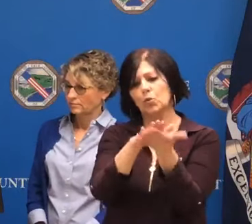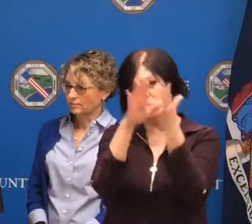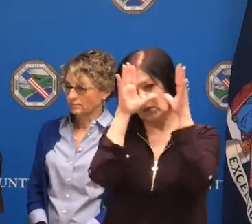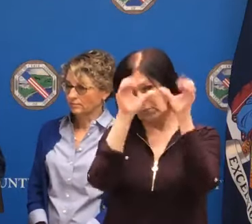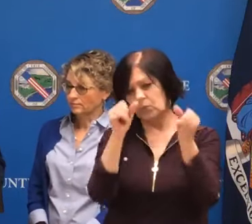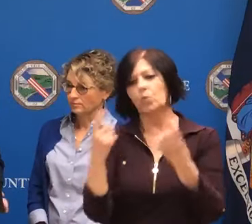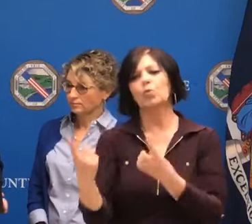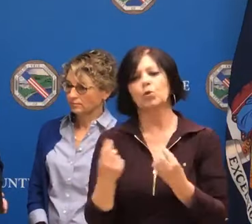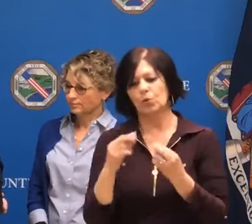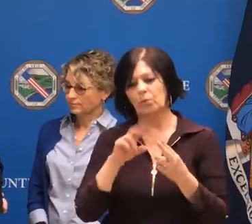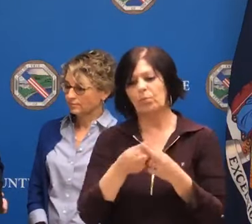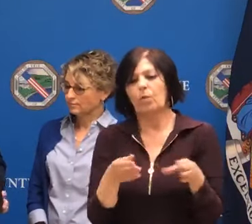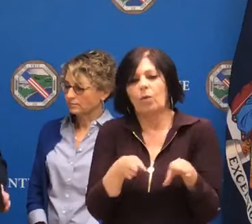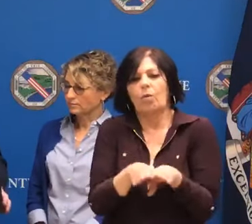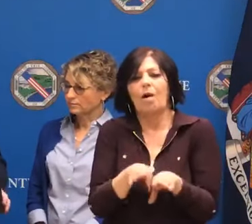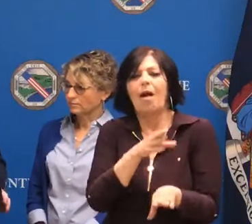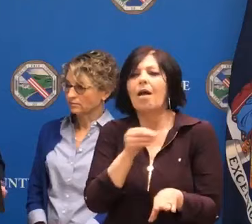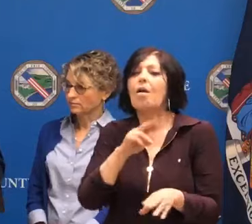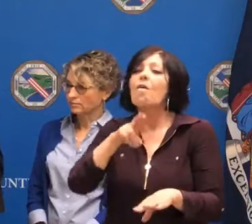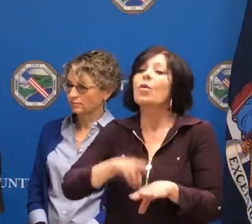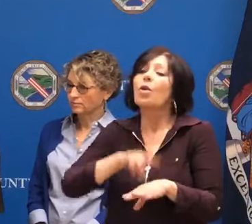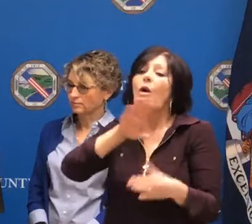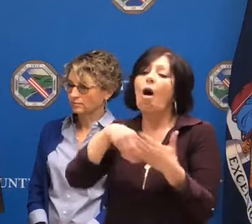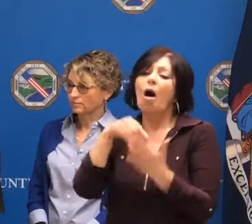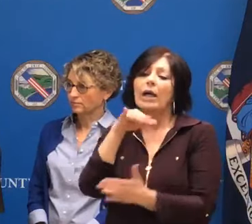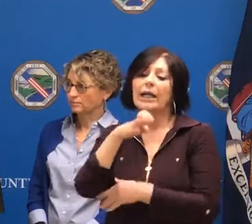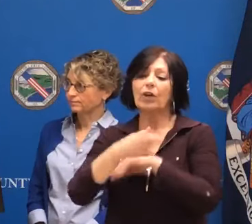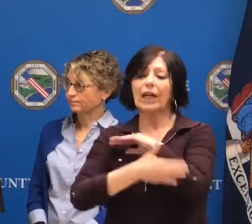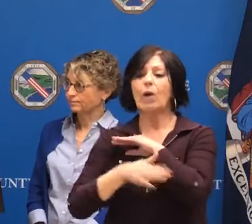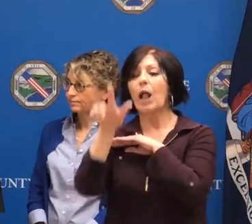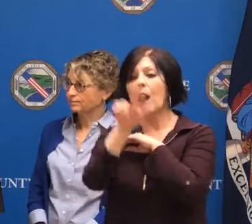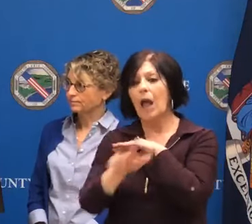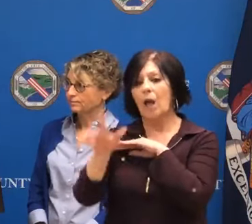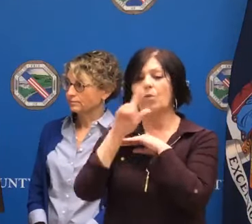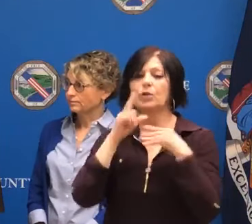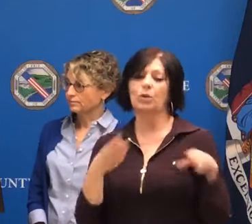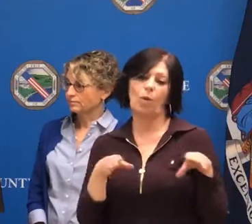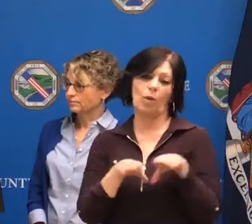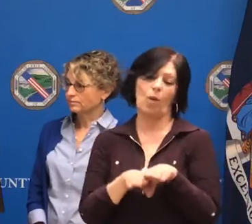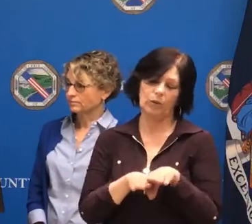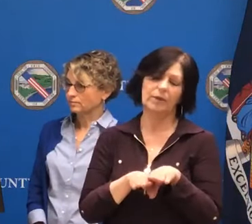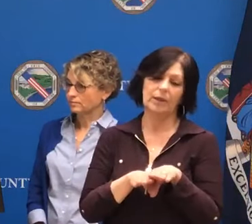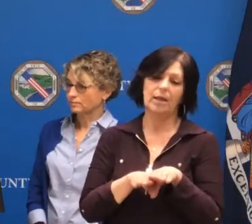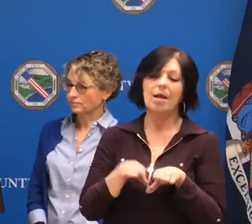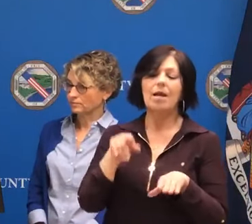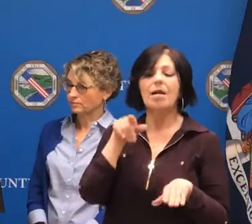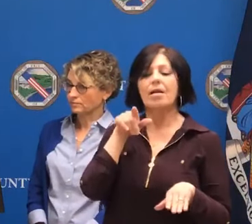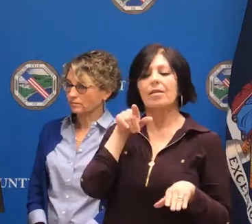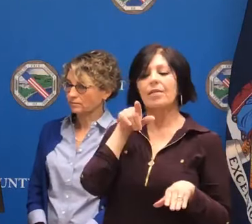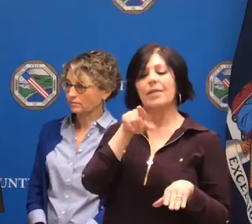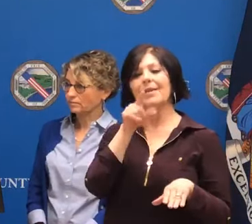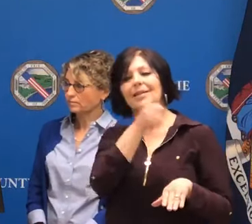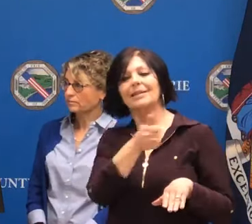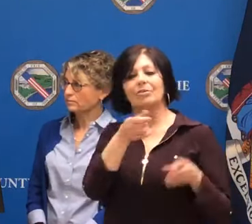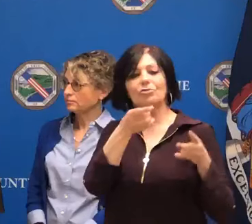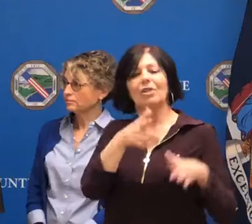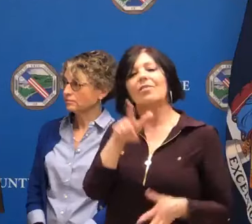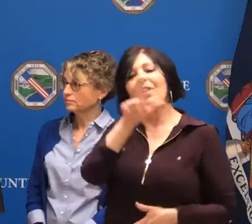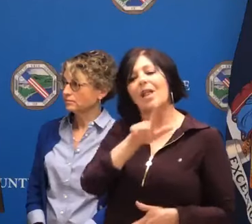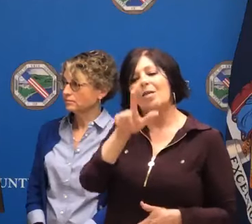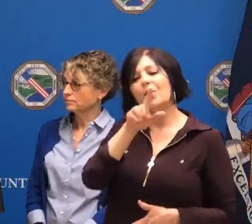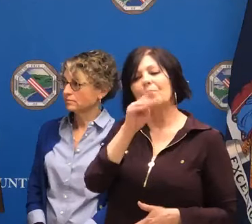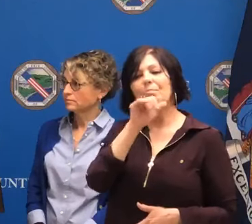guidance on the closure. And of course, all Erie County libraries are closed after consultation with Mary Jean Jakubowski, the executive director of the